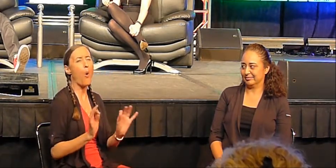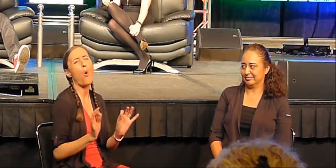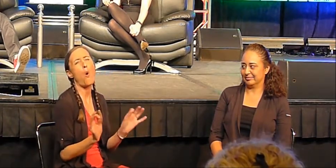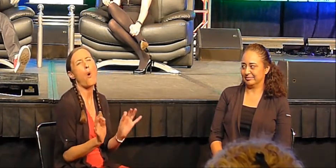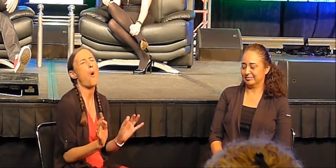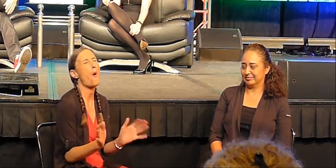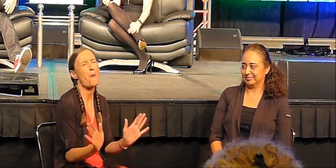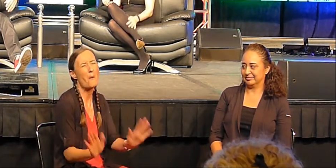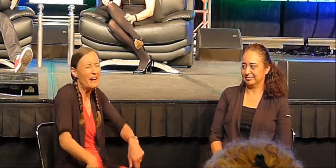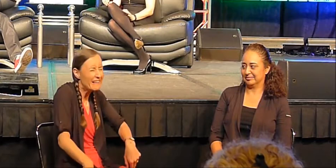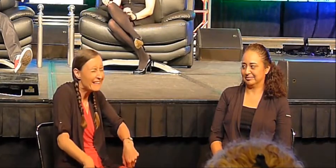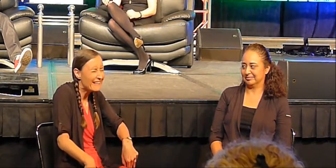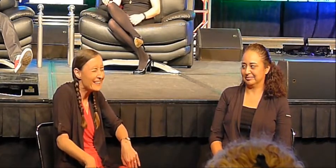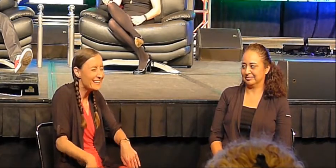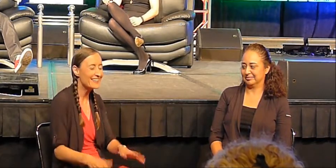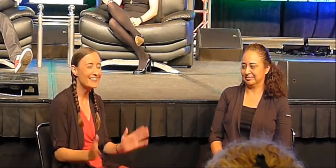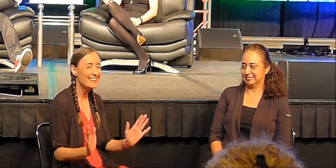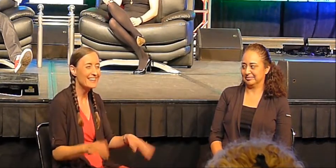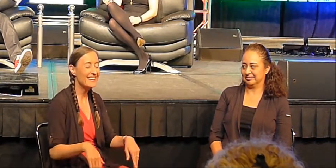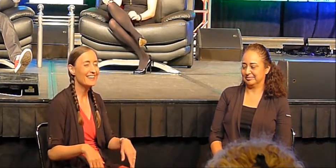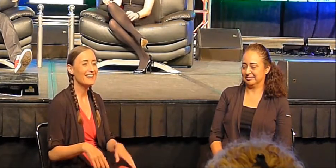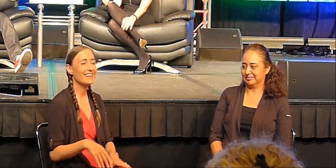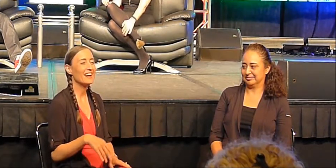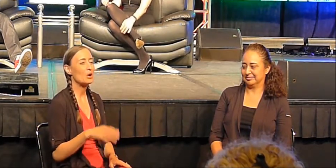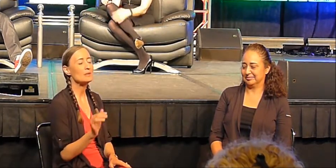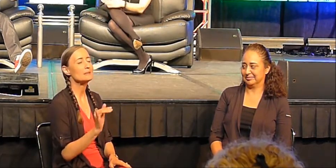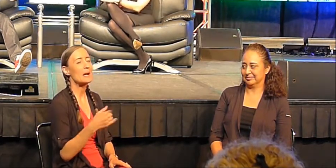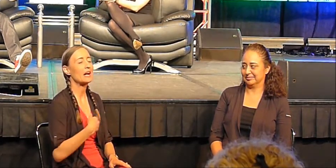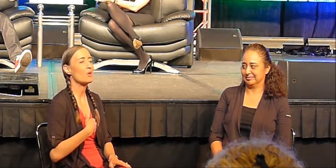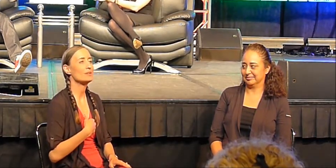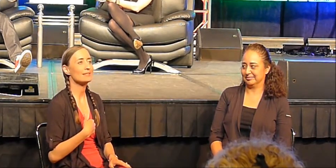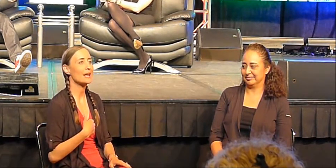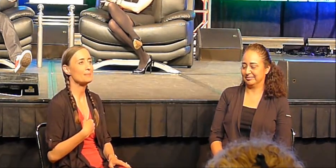go, "Oh, it's nothing." You know, I pretend like I was the